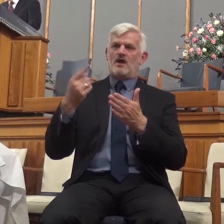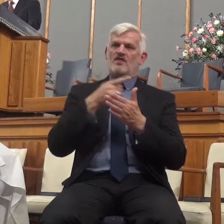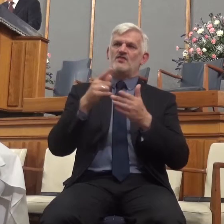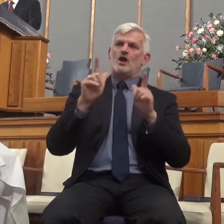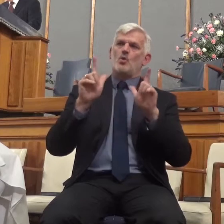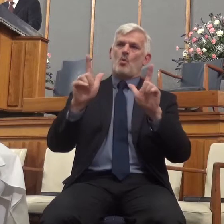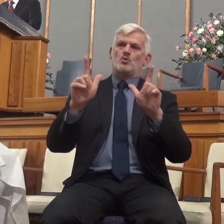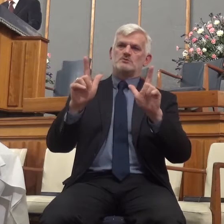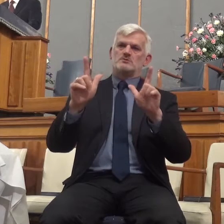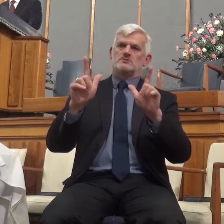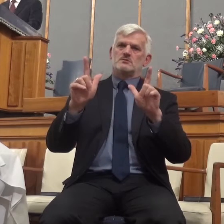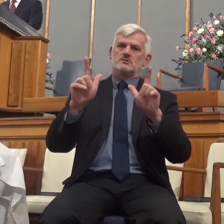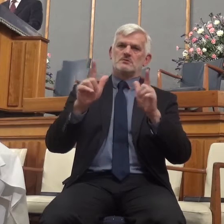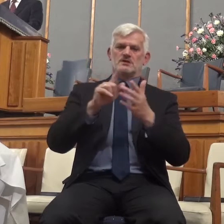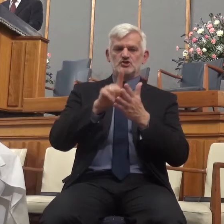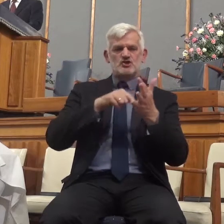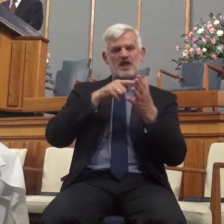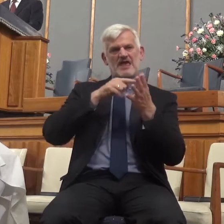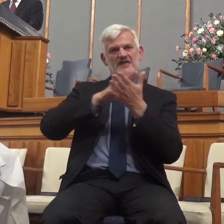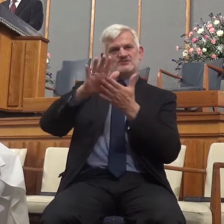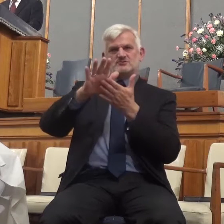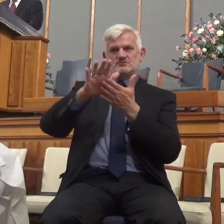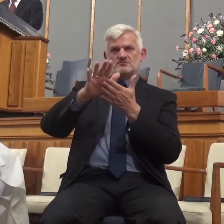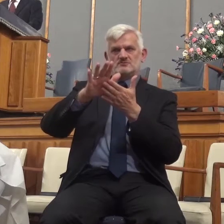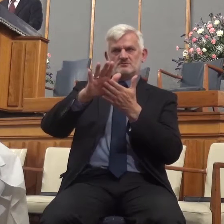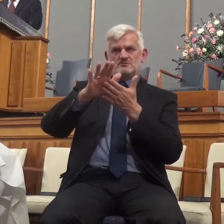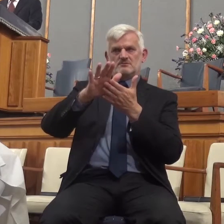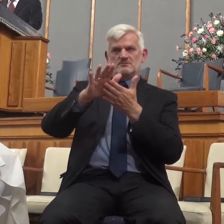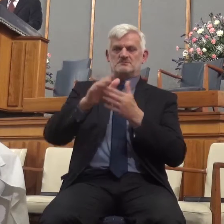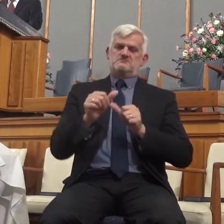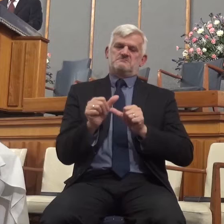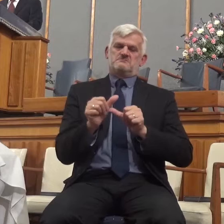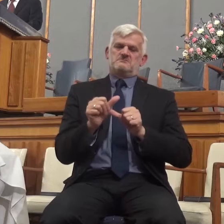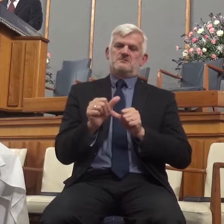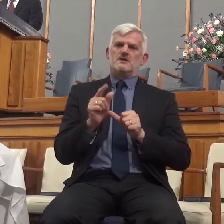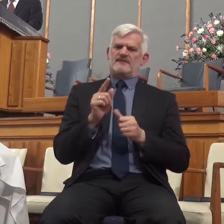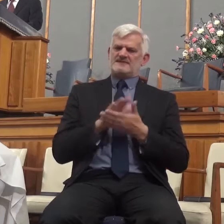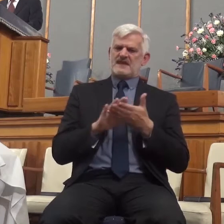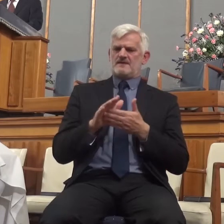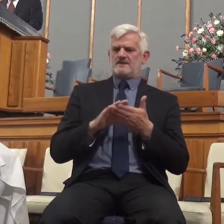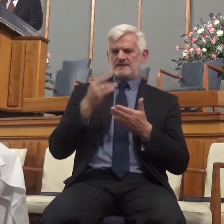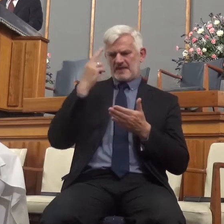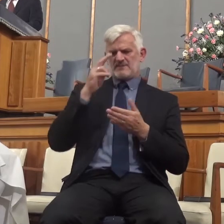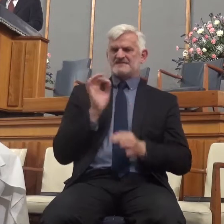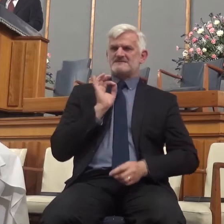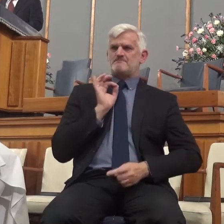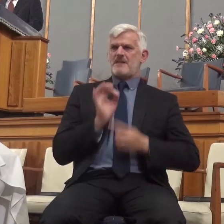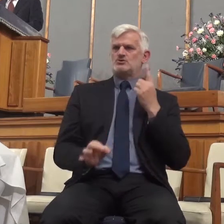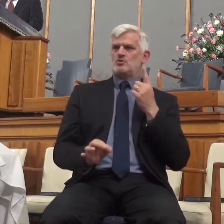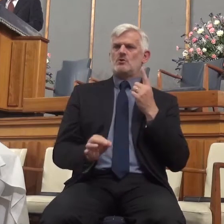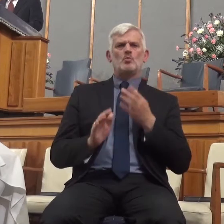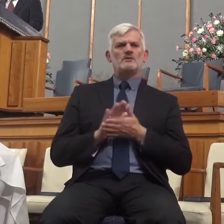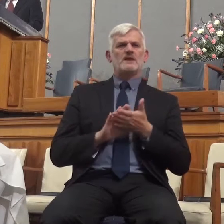divine name. It's a special name. It means, in effect, the self-existing